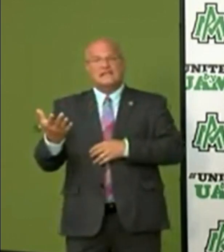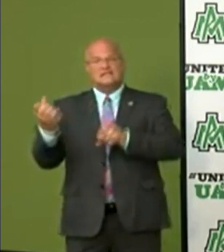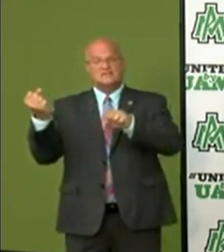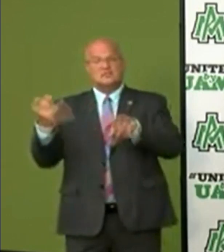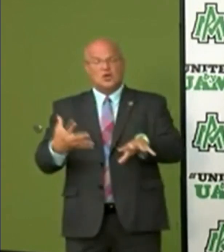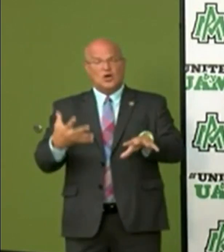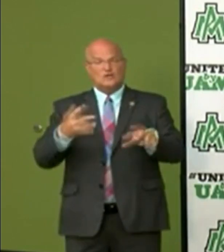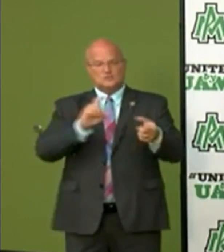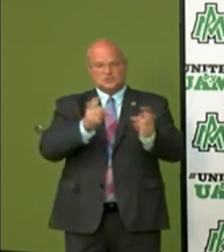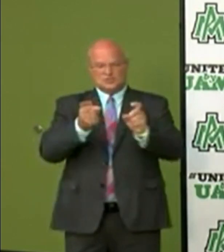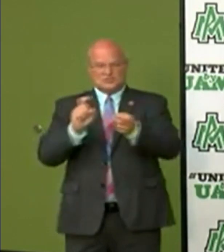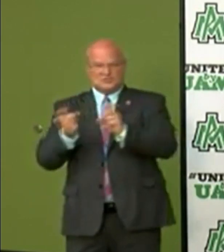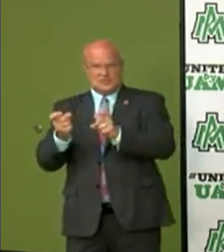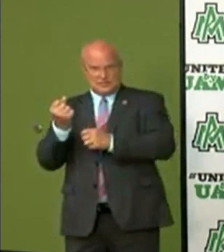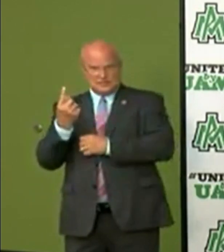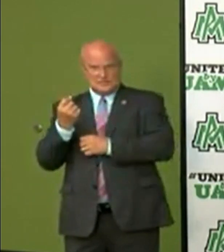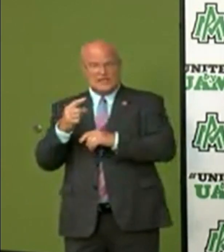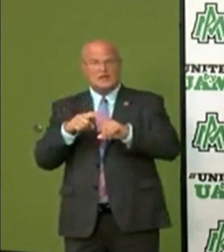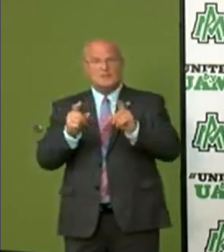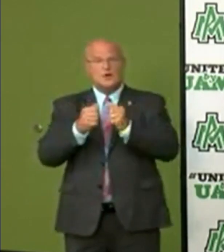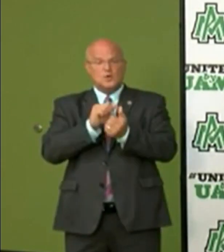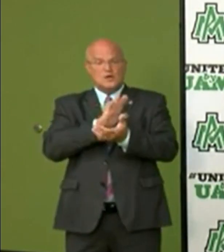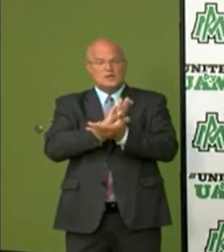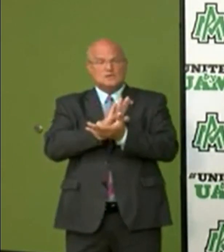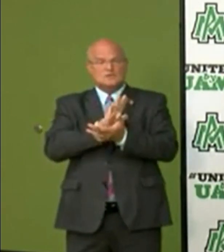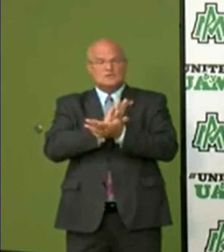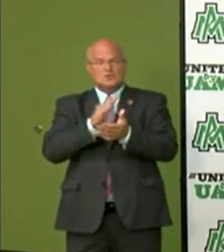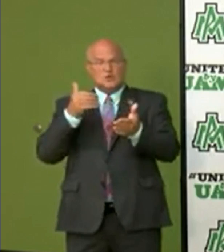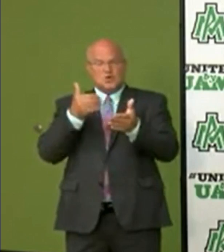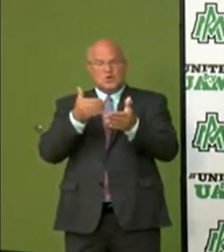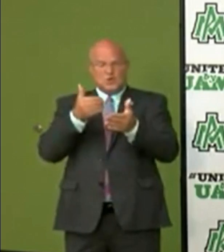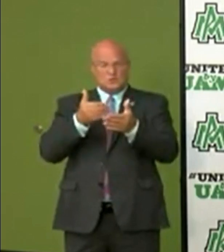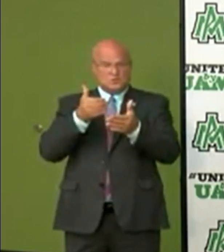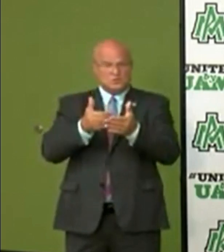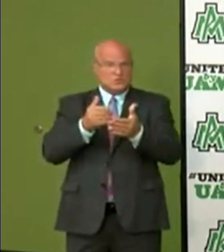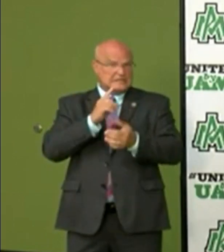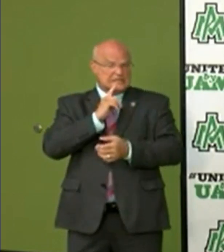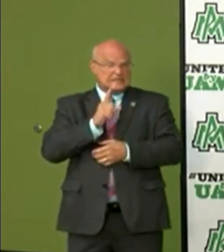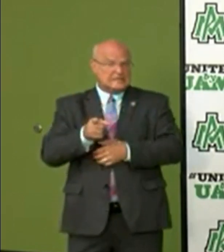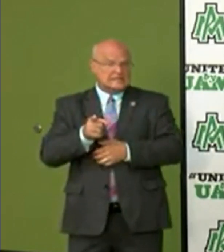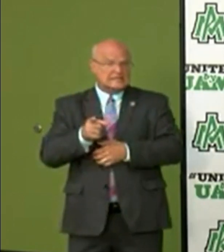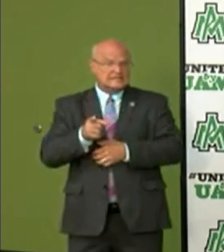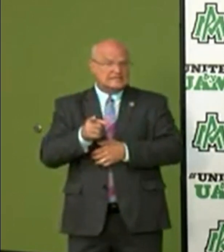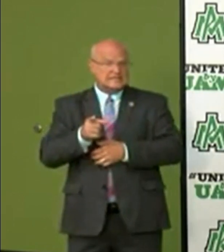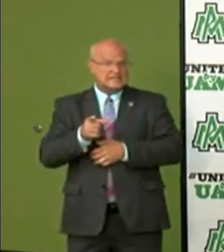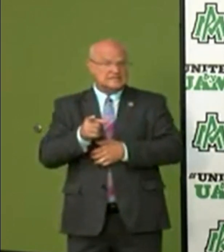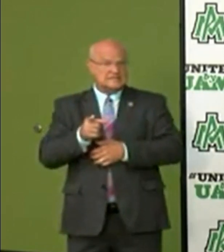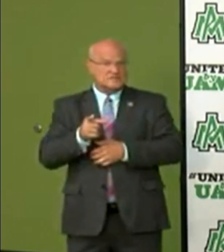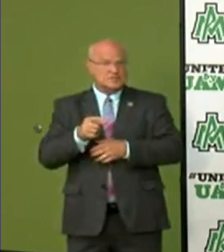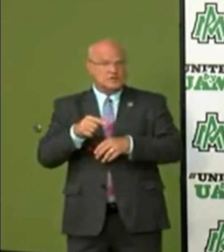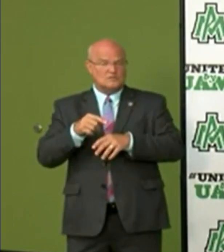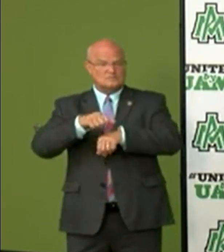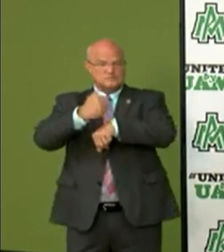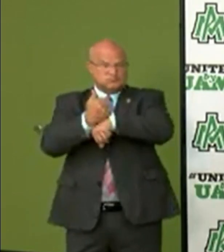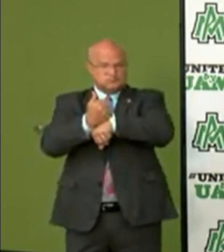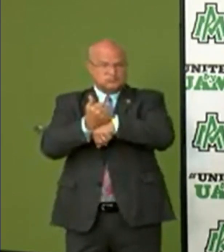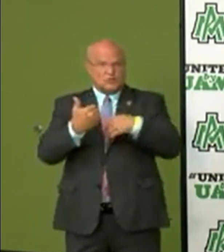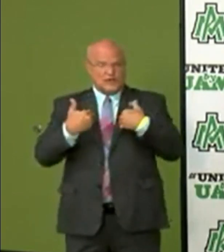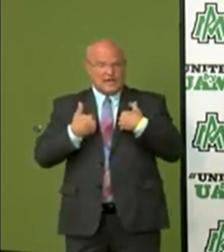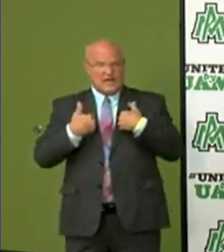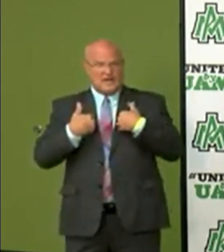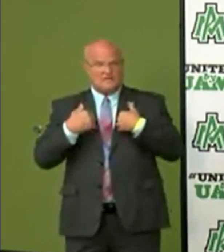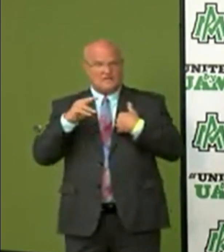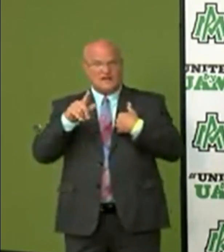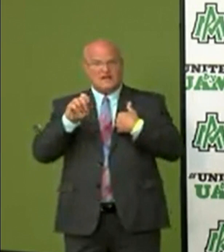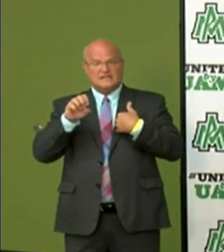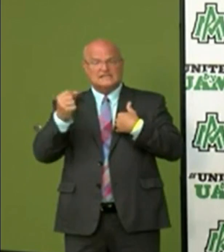the changes that happen, but with school being as close as it is it pretty much we're locked into what we've got unless